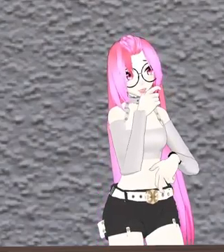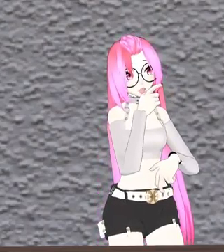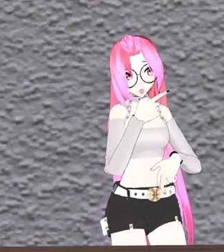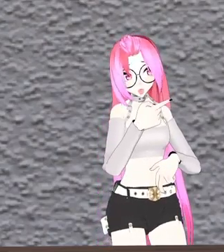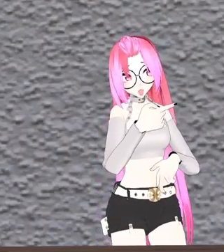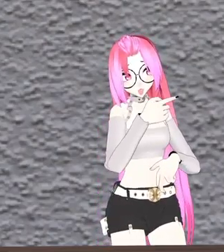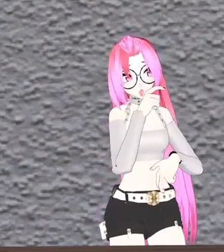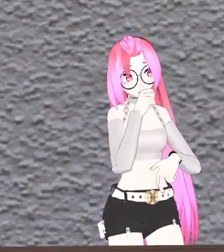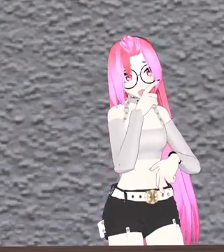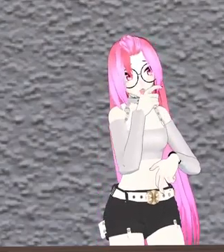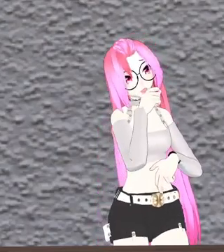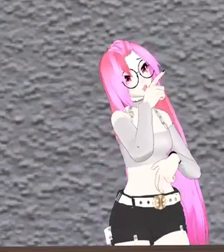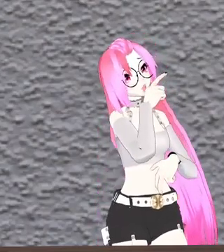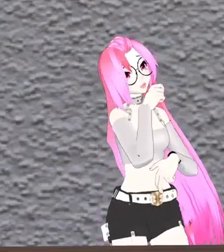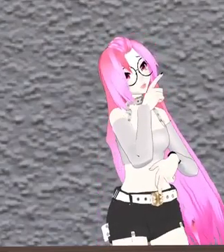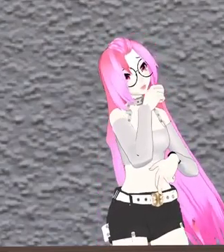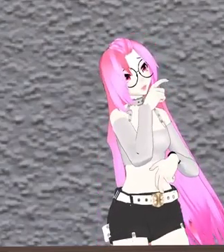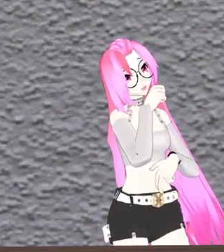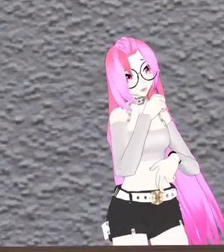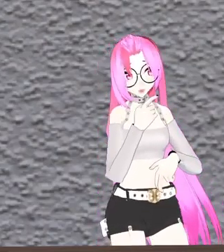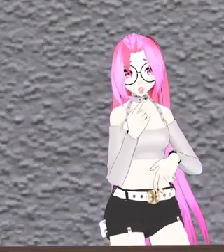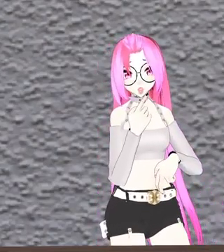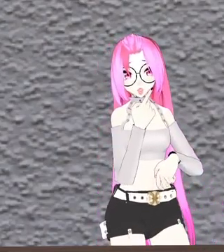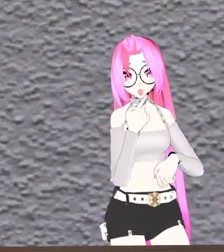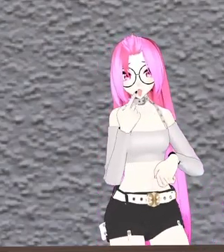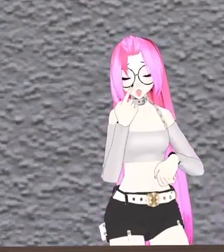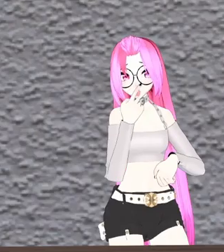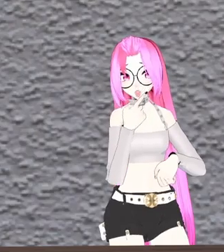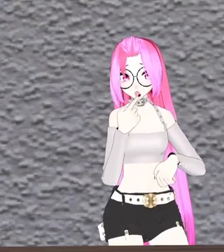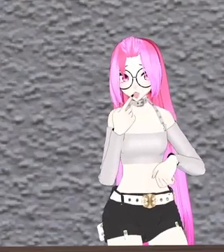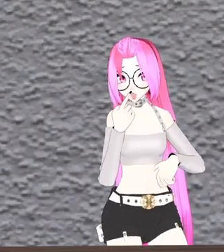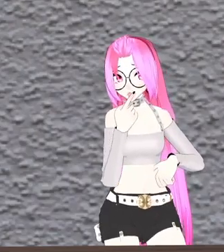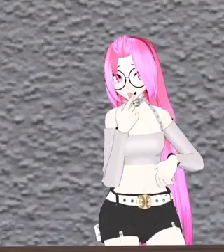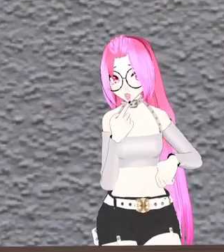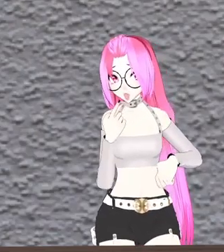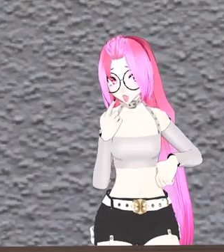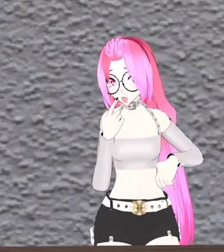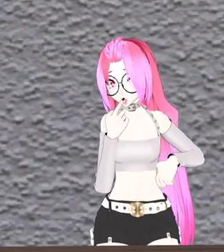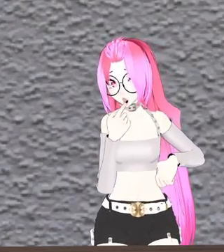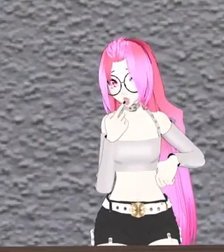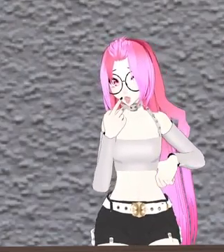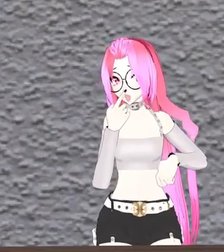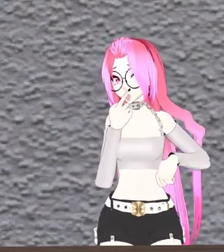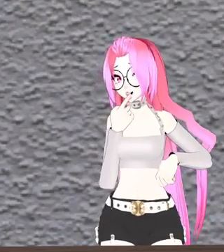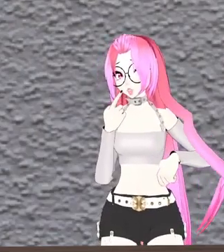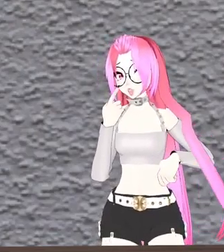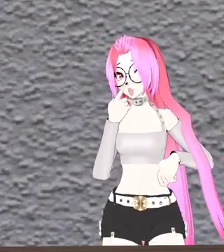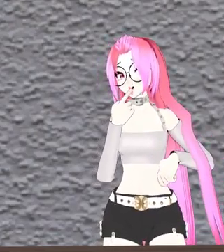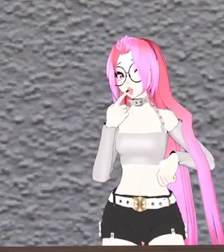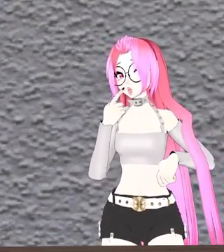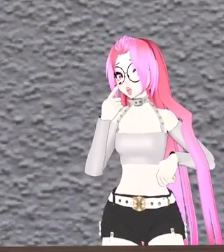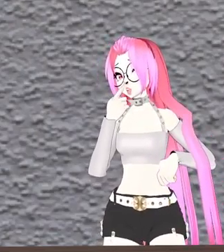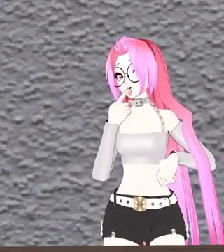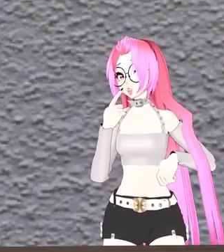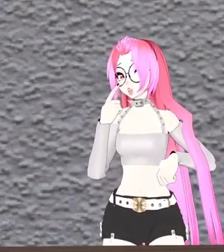thumb. You could just do it with a pointer like that. And the last one, it's really old. You're not going to see it a lot, but you could also do one where you're kind of doing